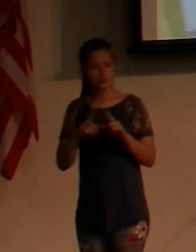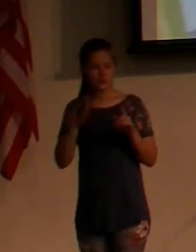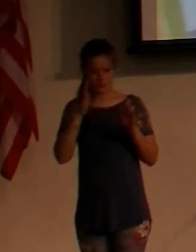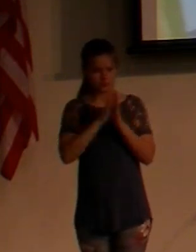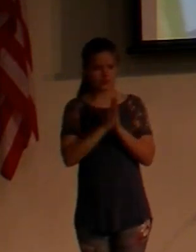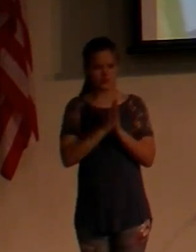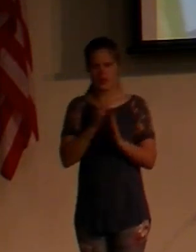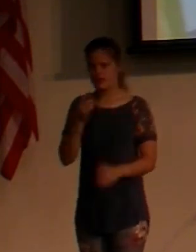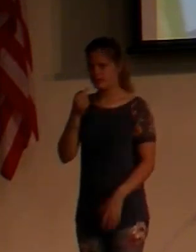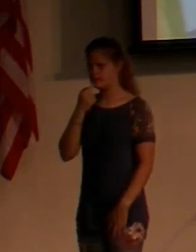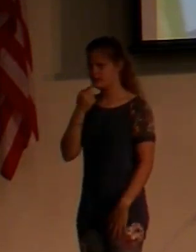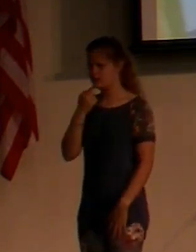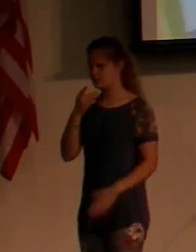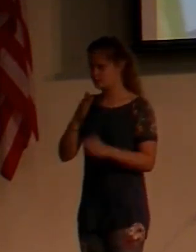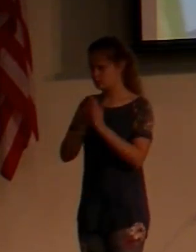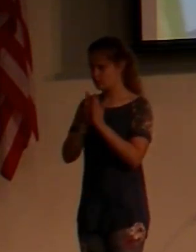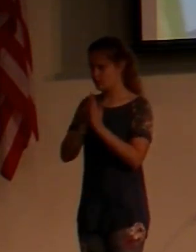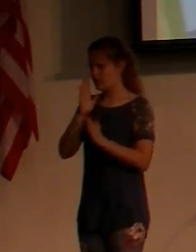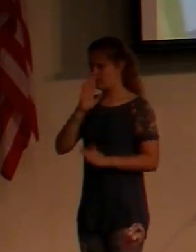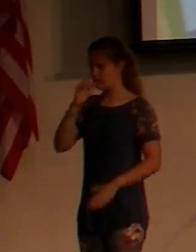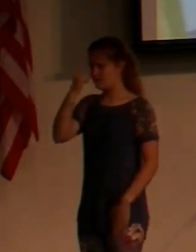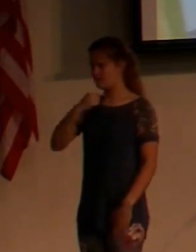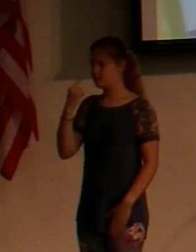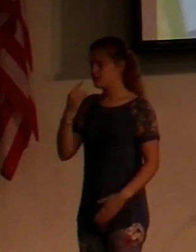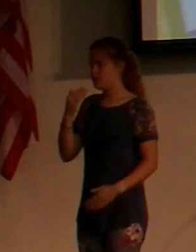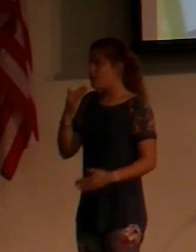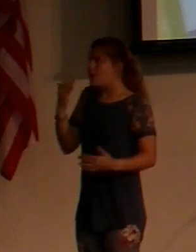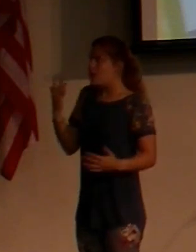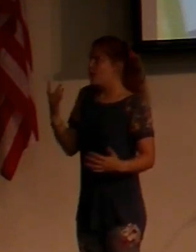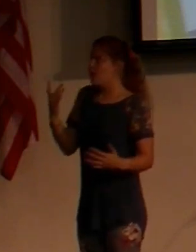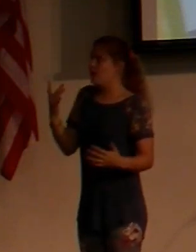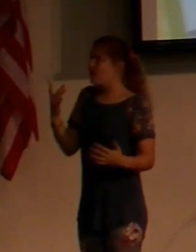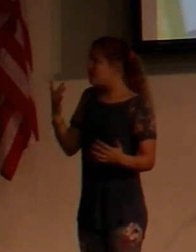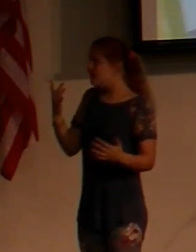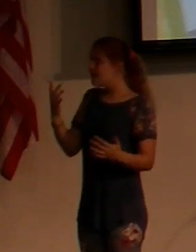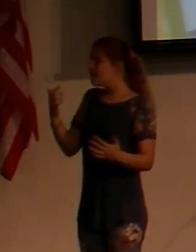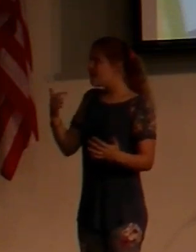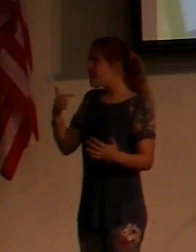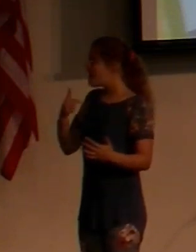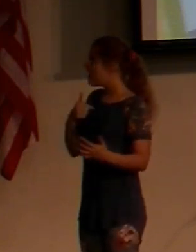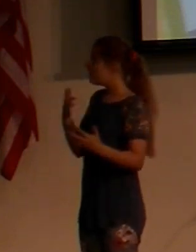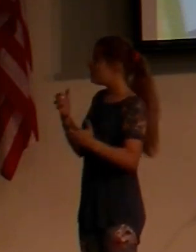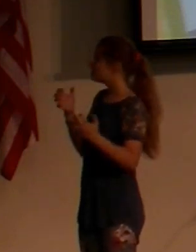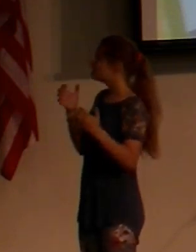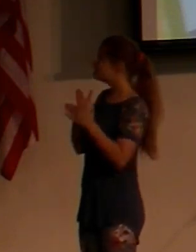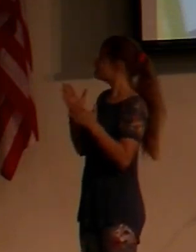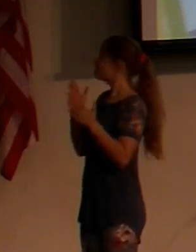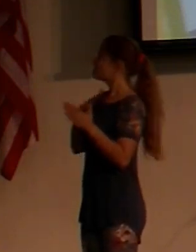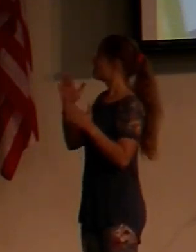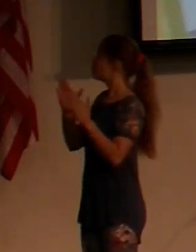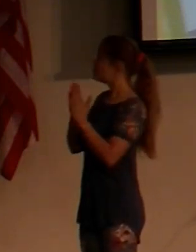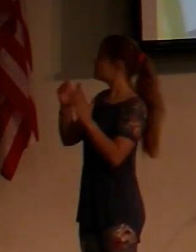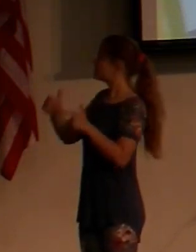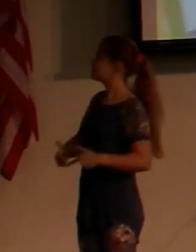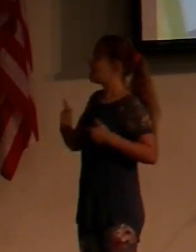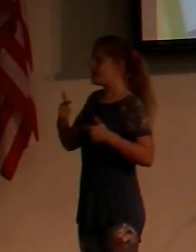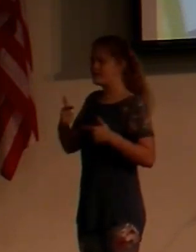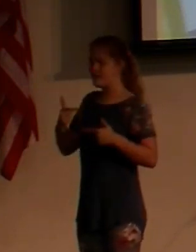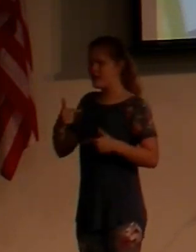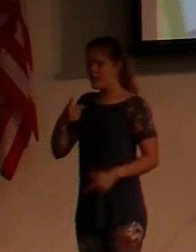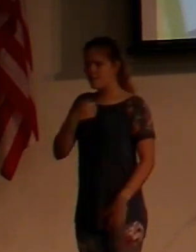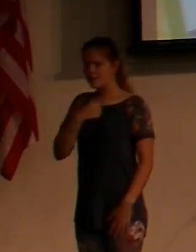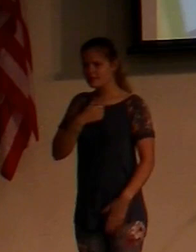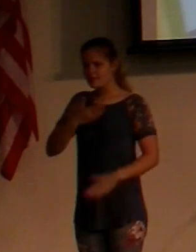mentioned prayer, his face really lit up because he wanted to share his prayer life, which humbled me beyond